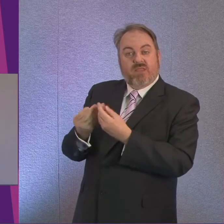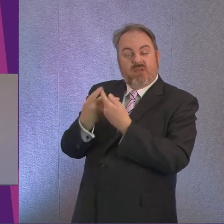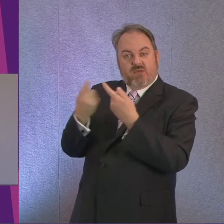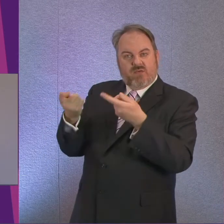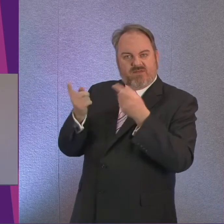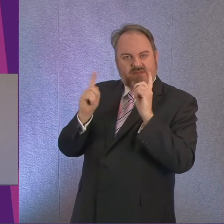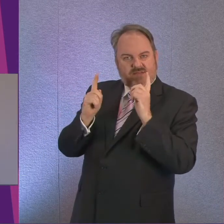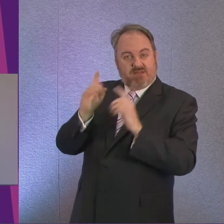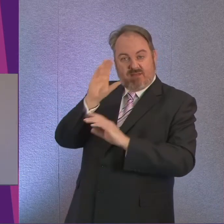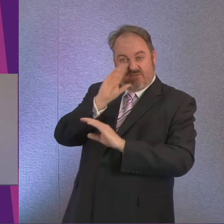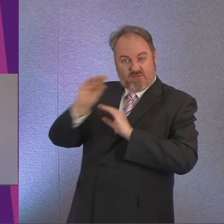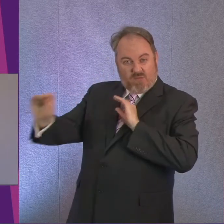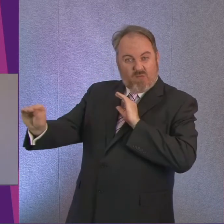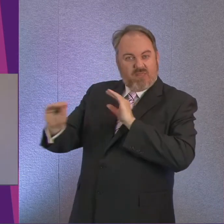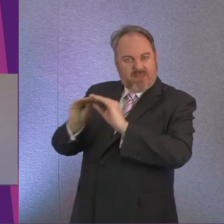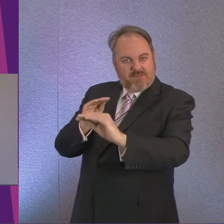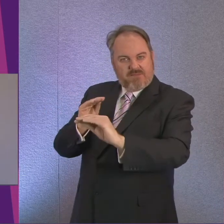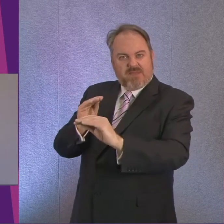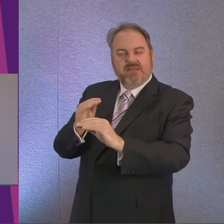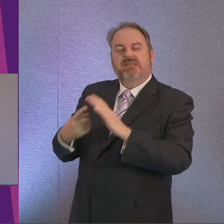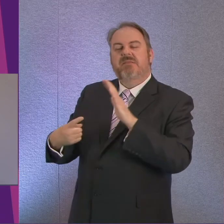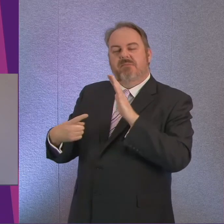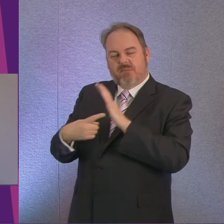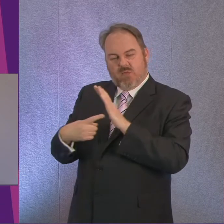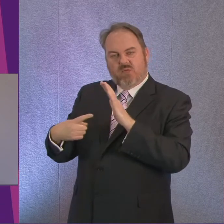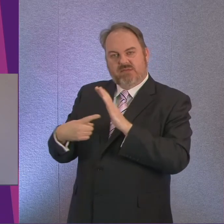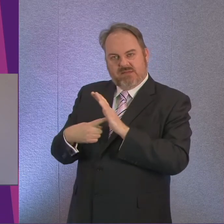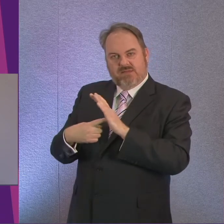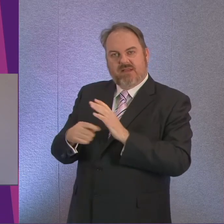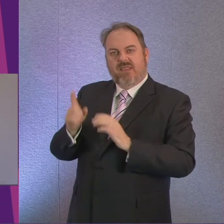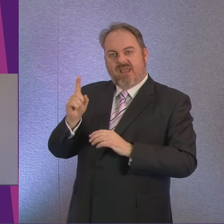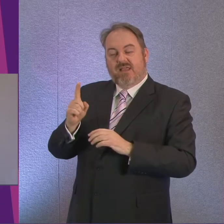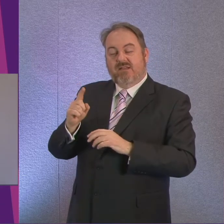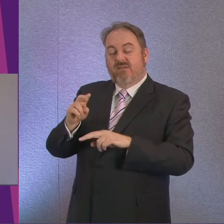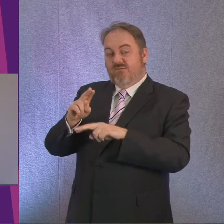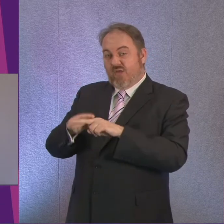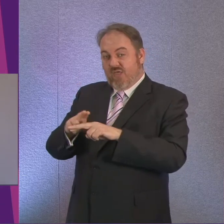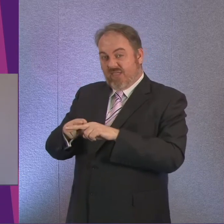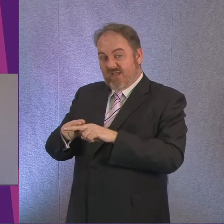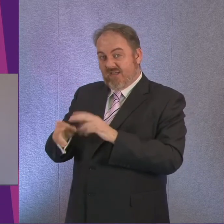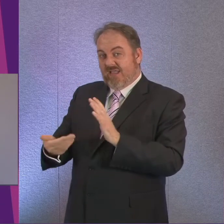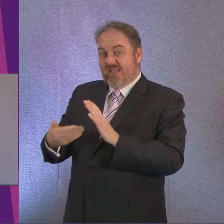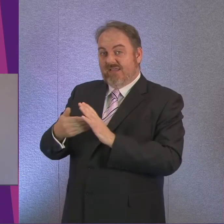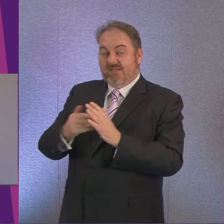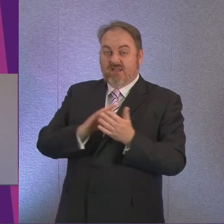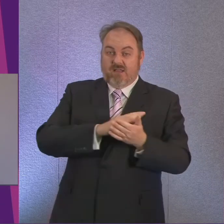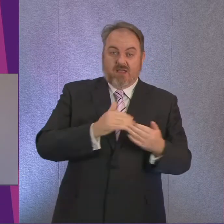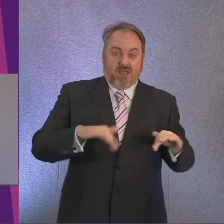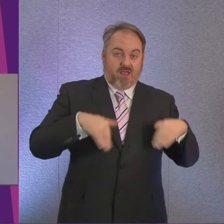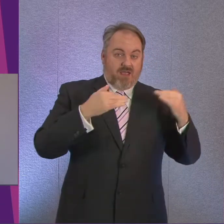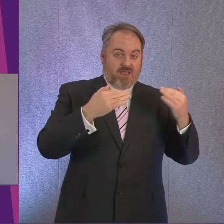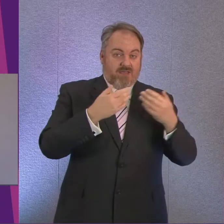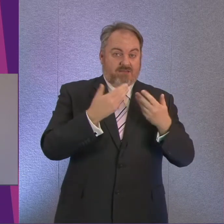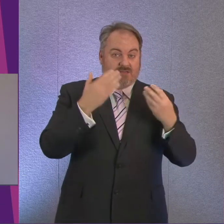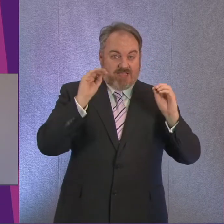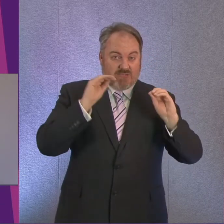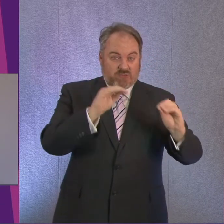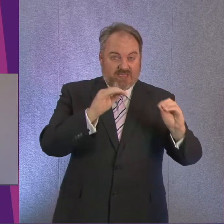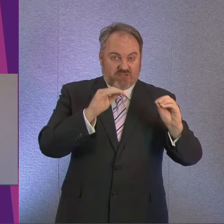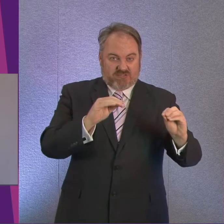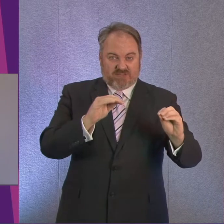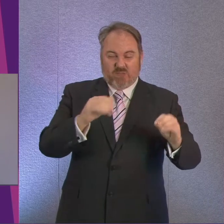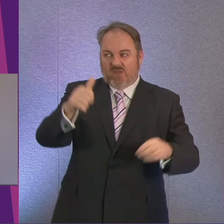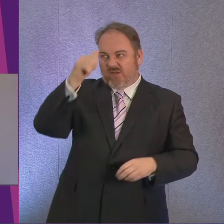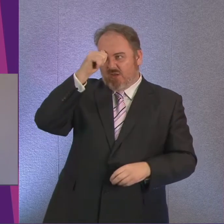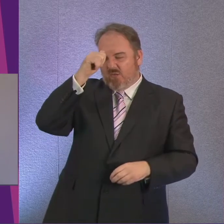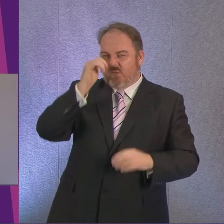the importance of a very close dialogue between both further and higher education, and our colleges and universities both accept this is a time of all time